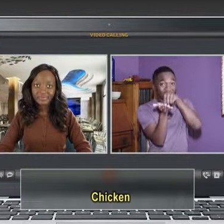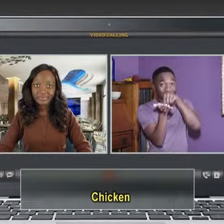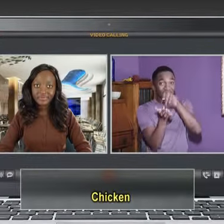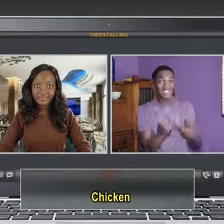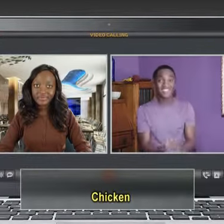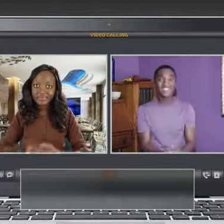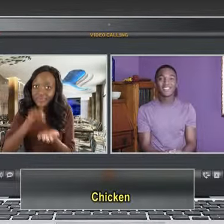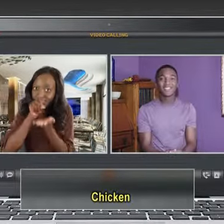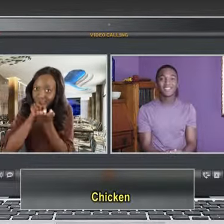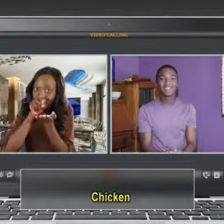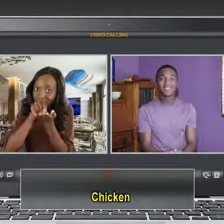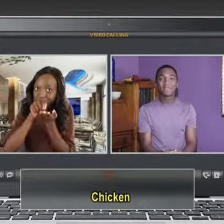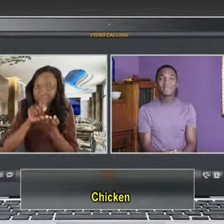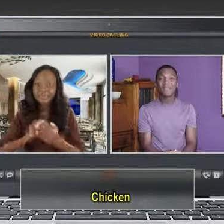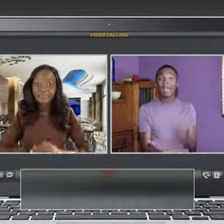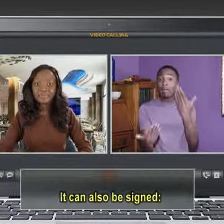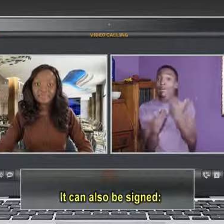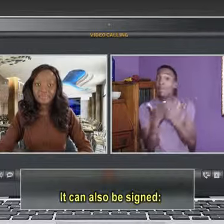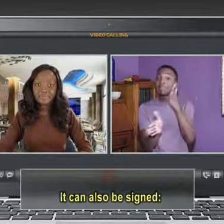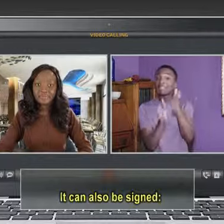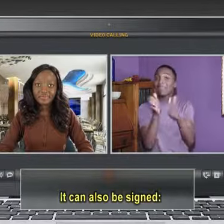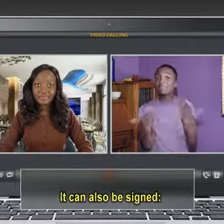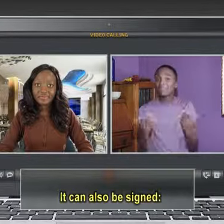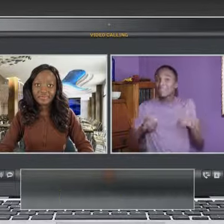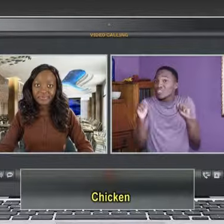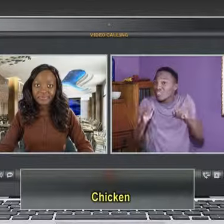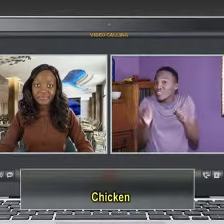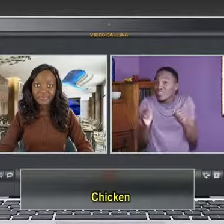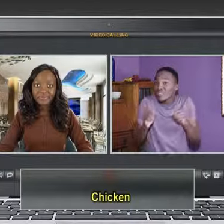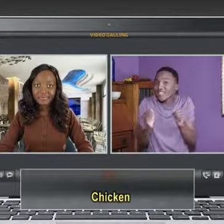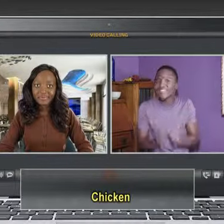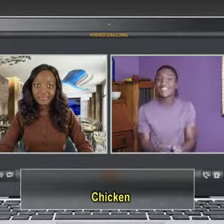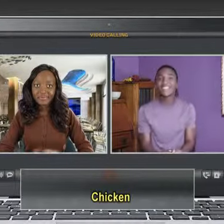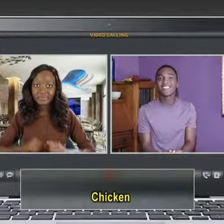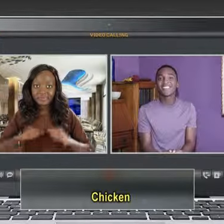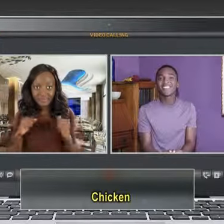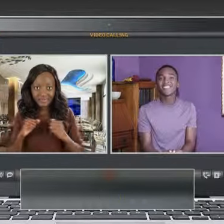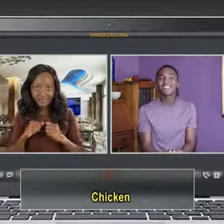Chicken. Chicken. Chicken. can also be signed chicken. Chicken.